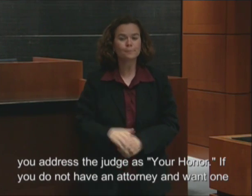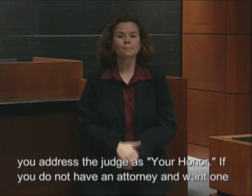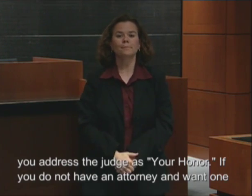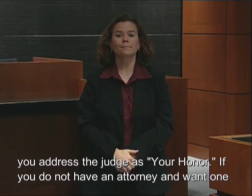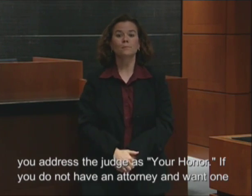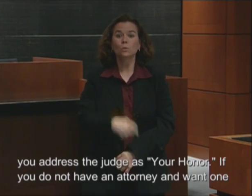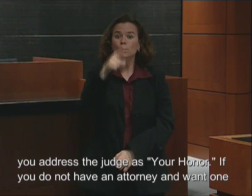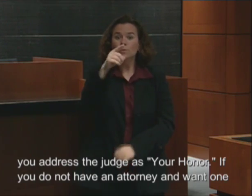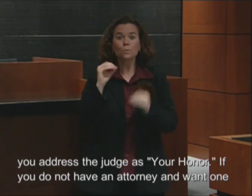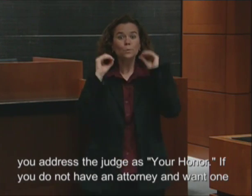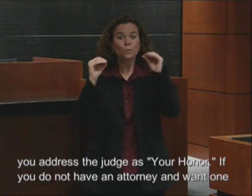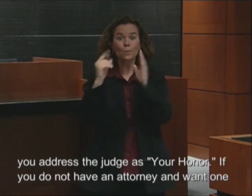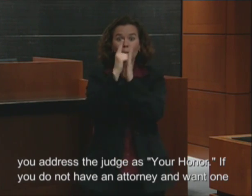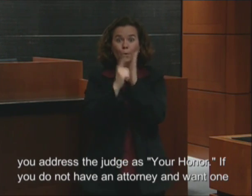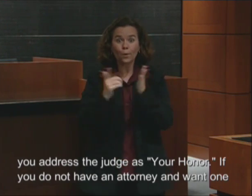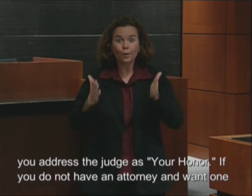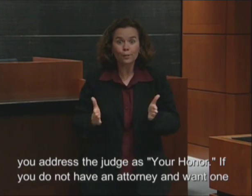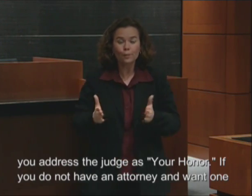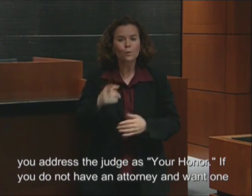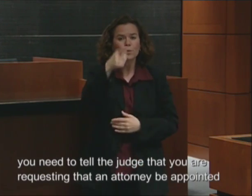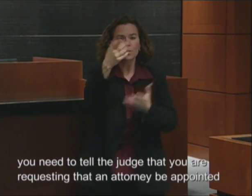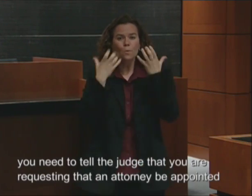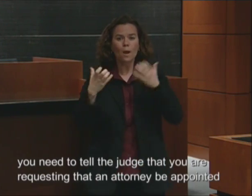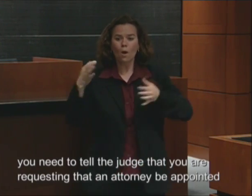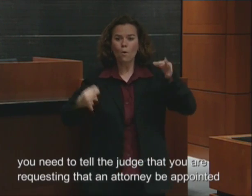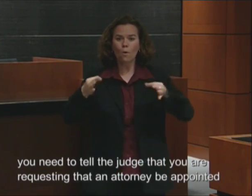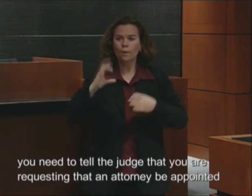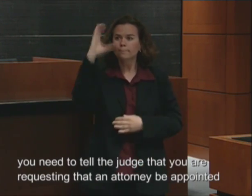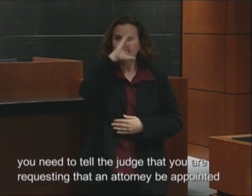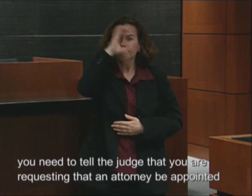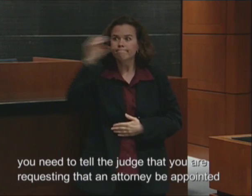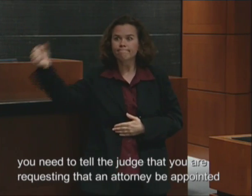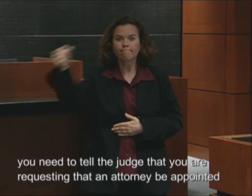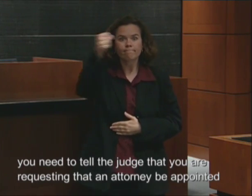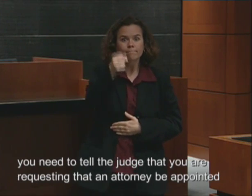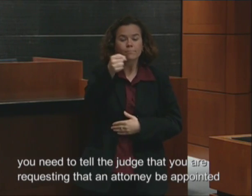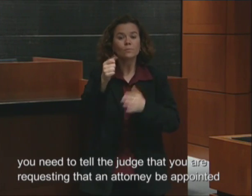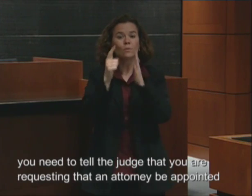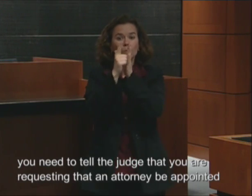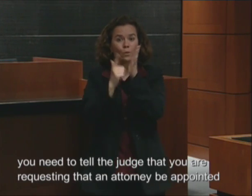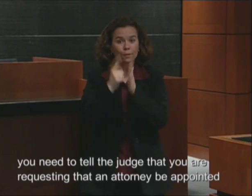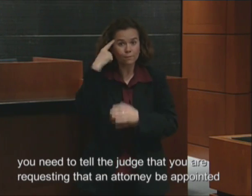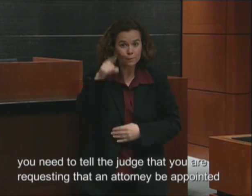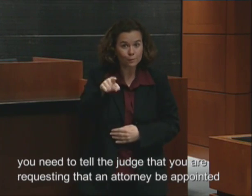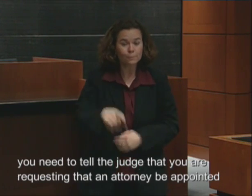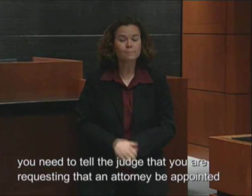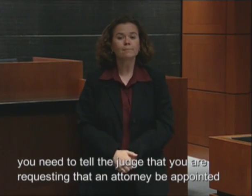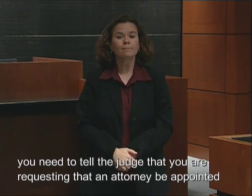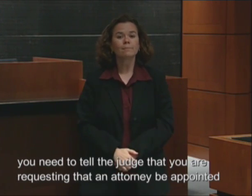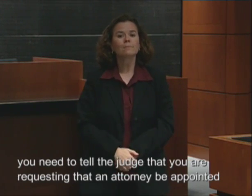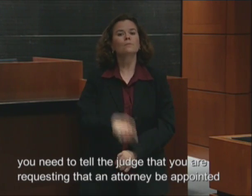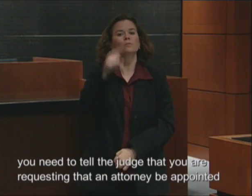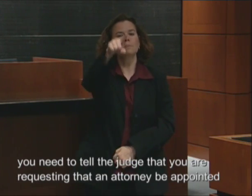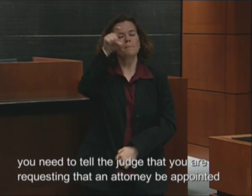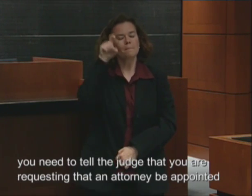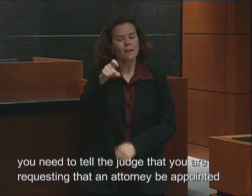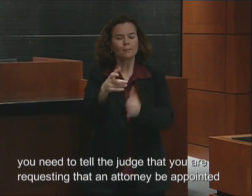If you do not have an attorney and want one, you need to tell the judge that you are requesting that an attorney be appointed to represent you.